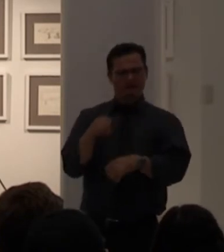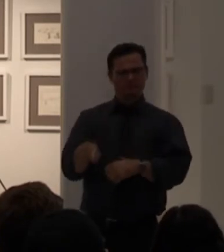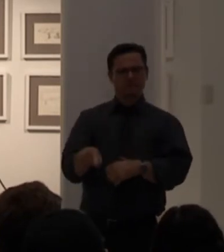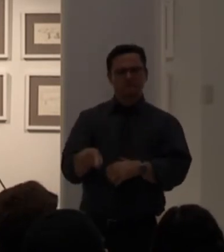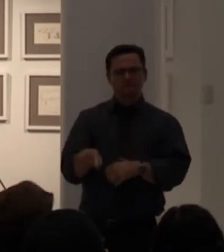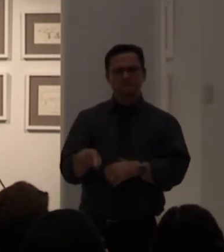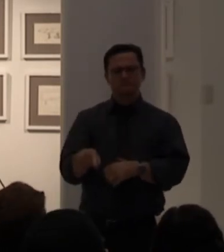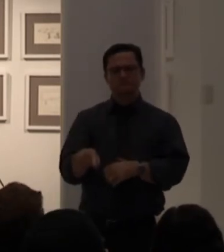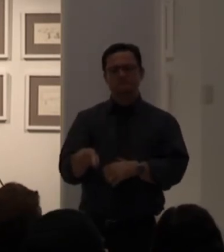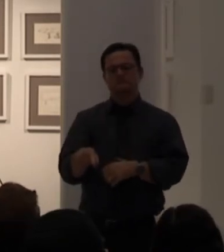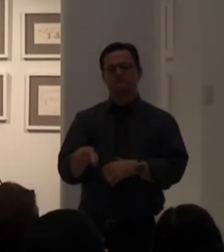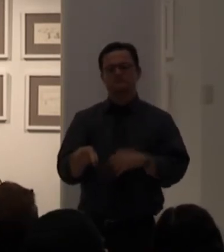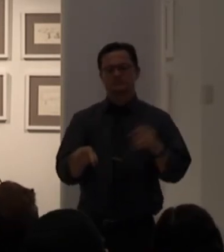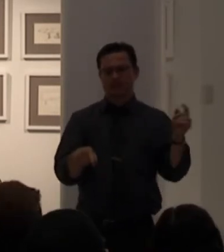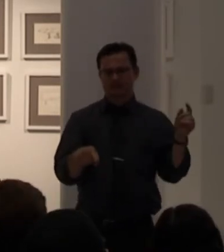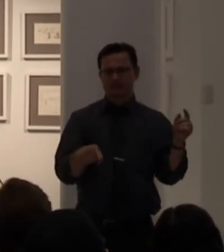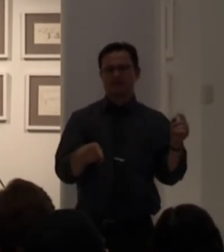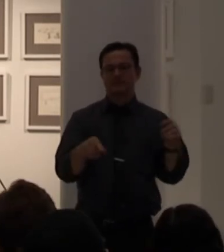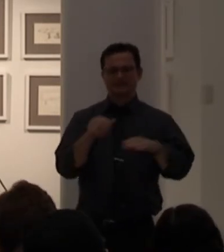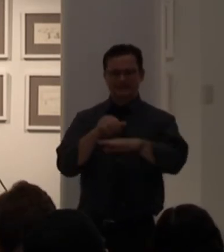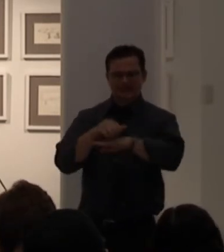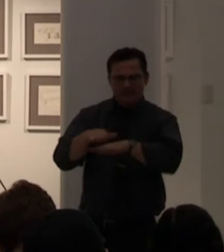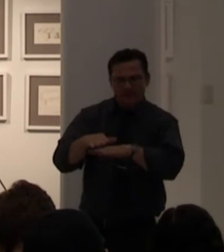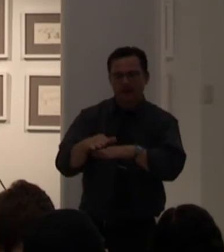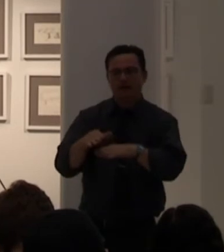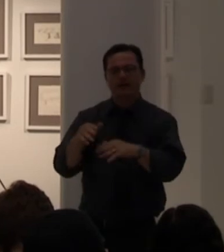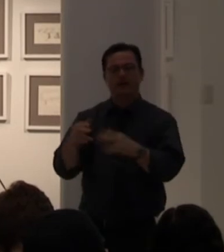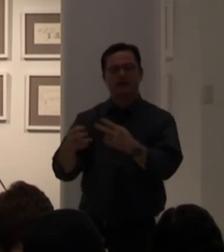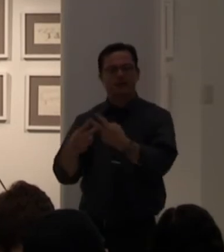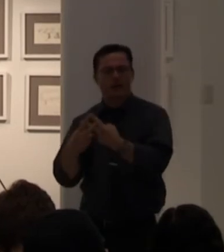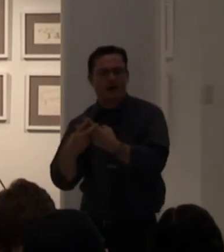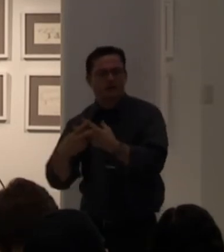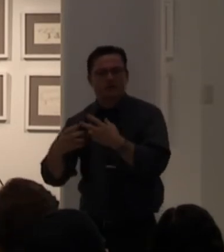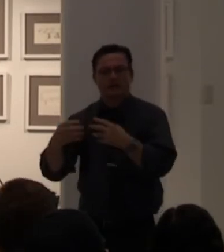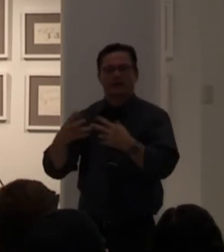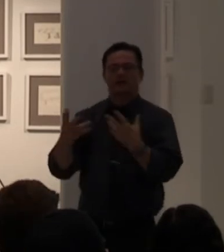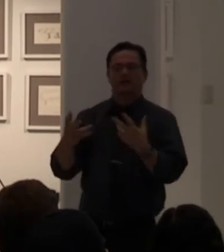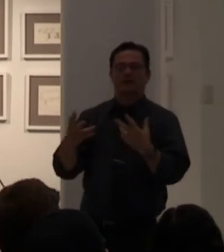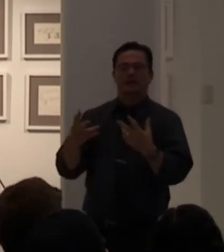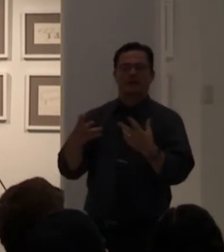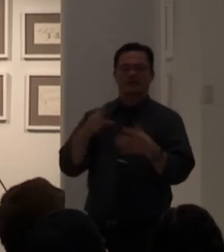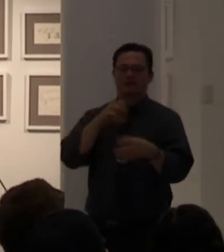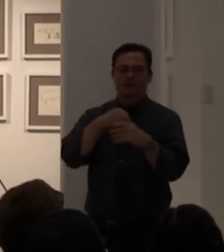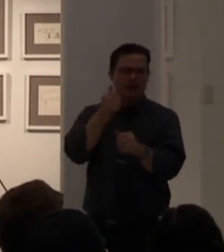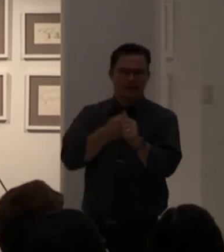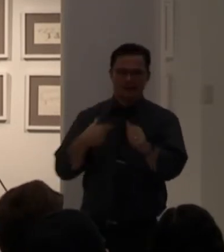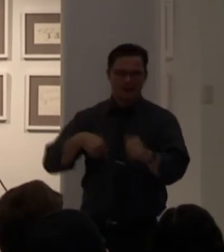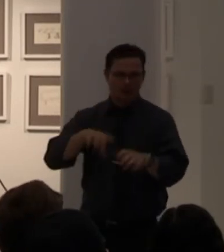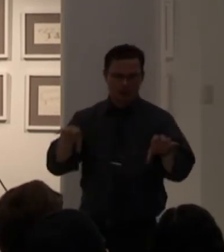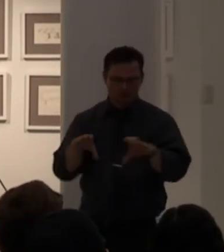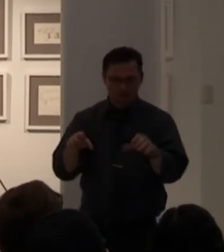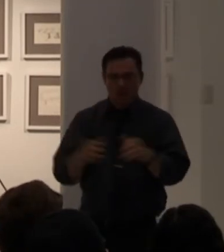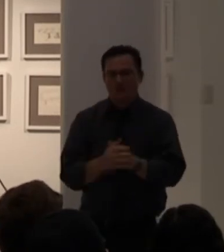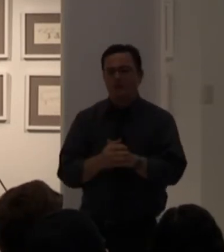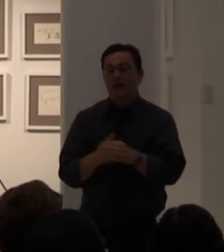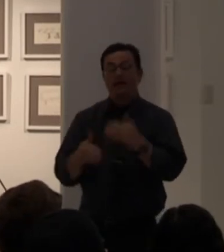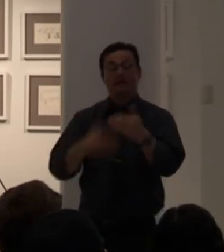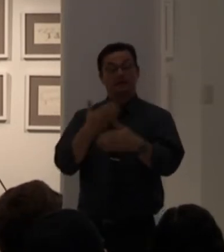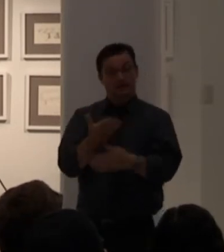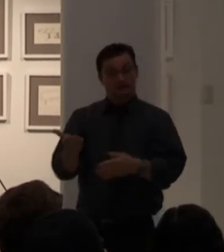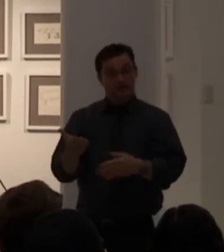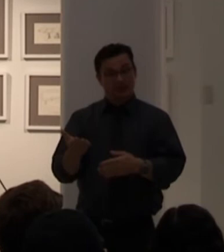Then the warehousing, the shipping, all of this is involved with absolutely everything we do. The next thing